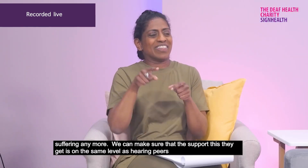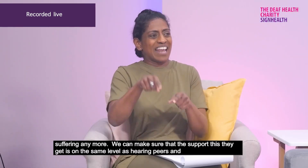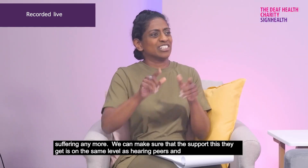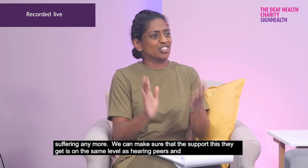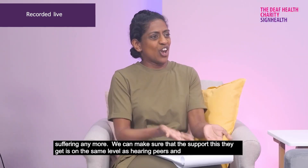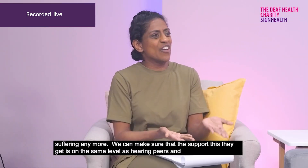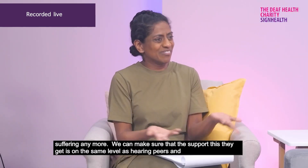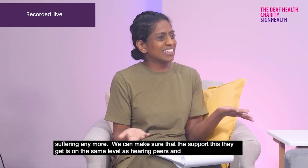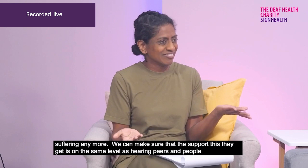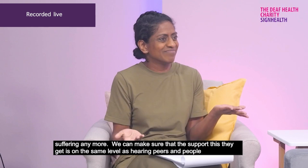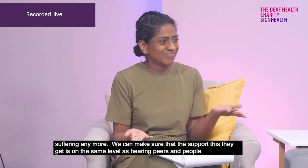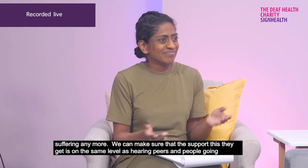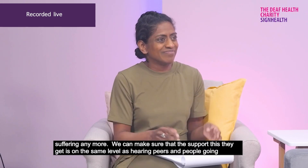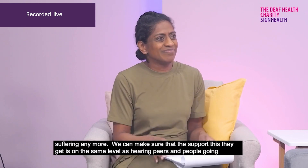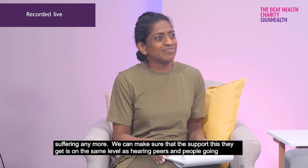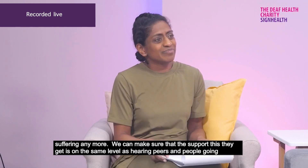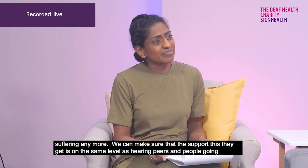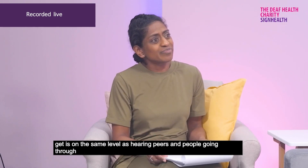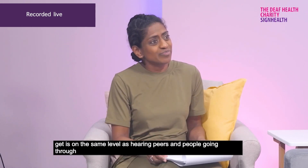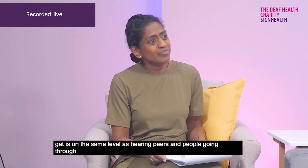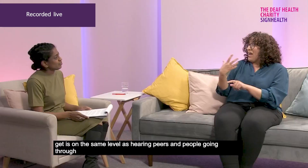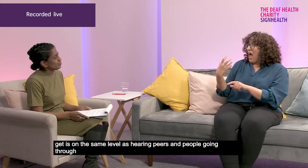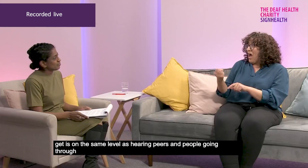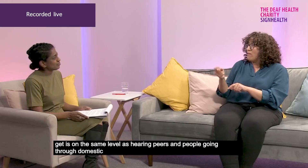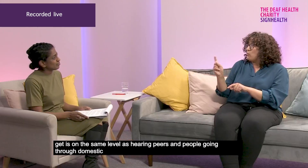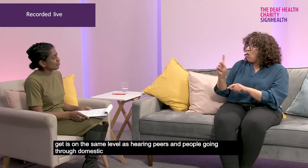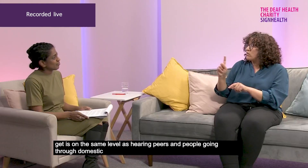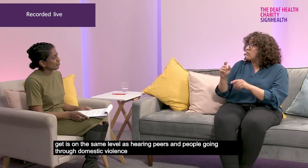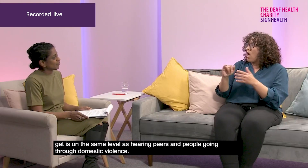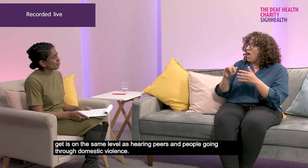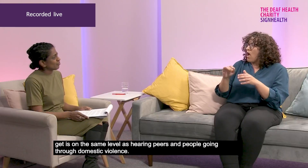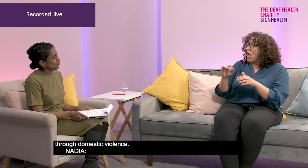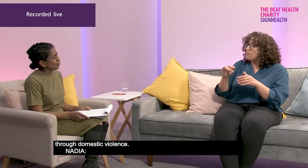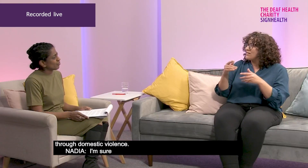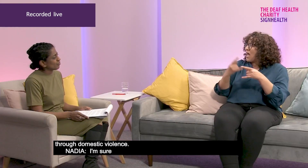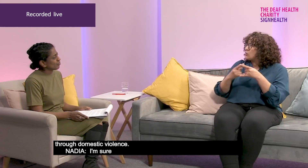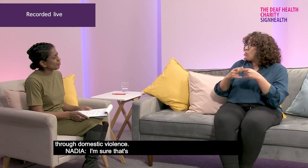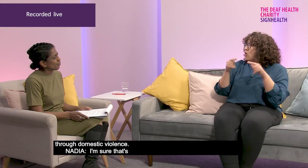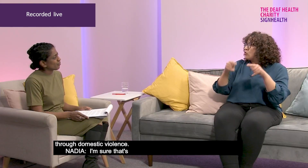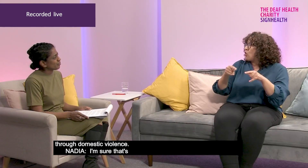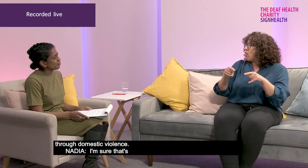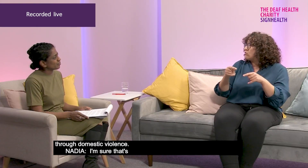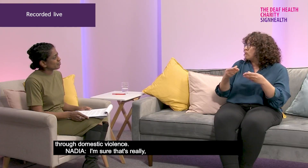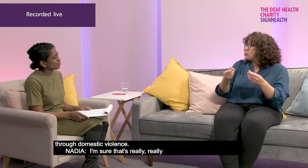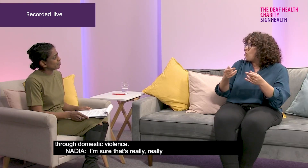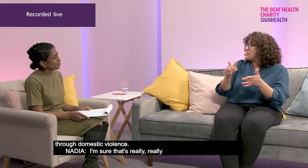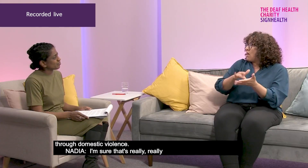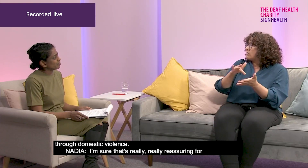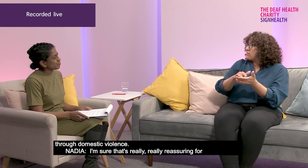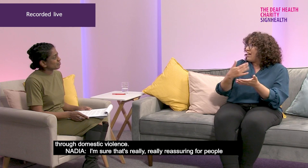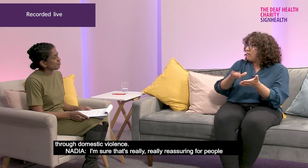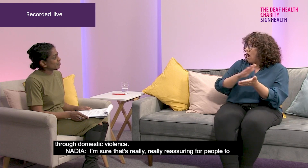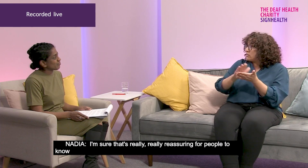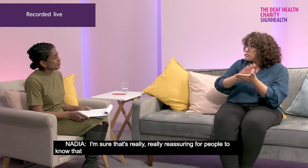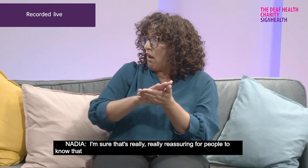hearing peers and in people going through domestic violence. Brilliant. I'm sure that's really, really reassuring for people to know that service is there.